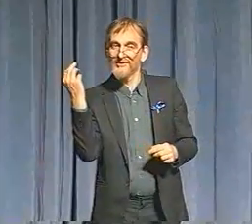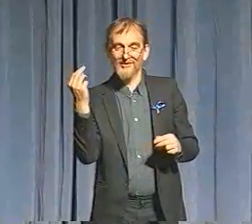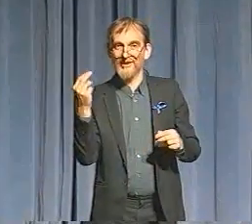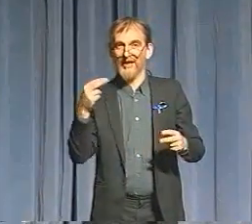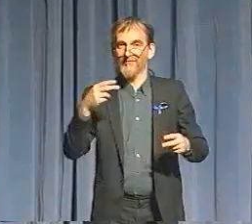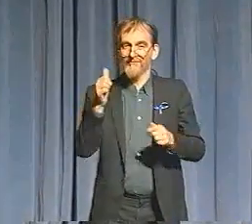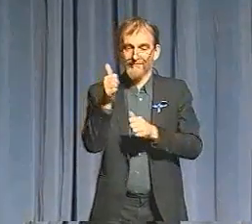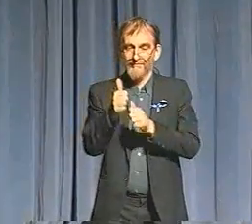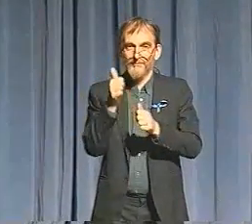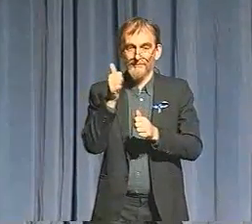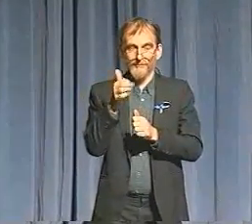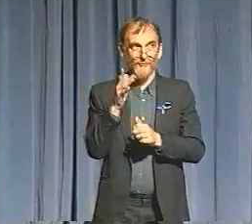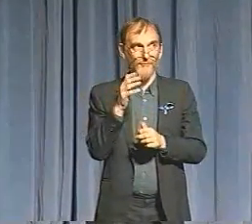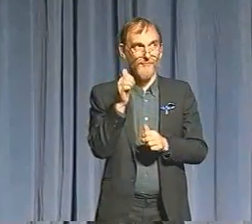in Paris, France,